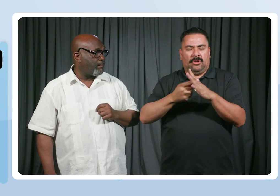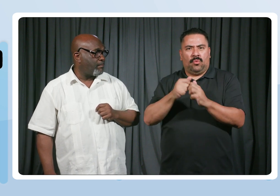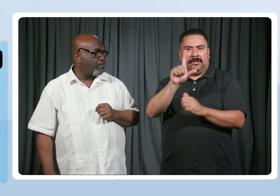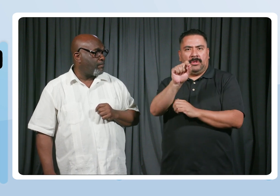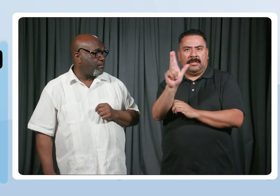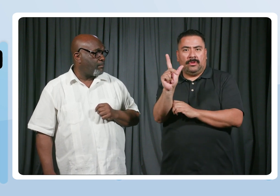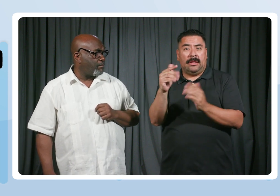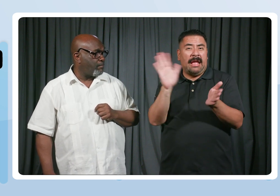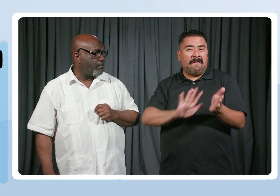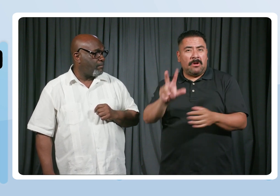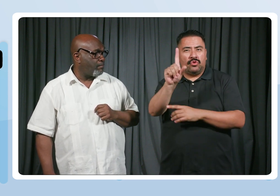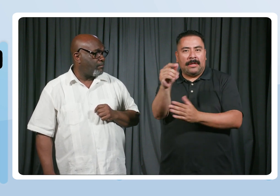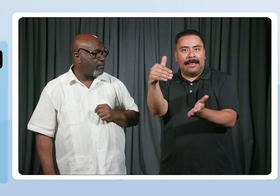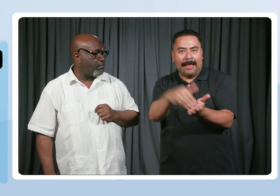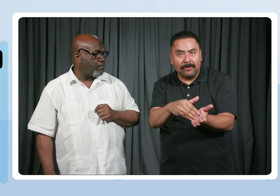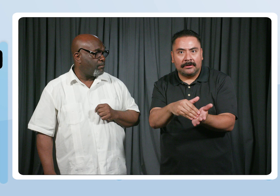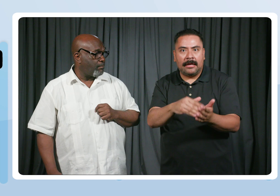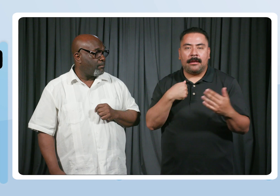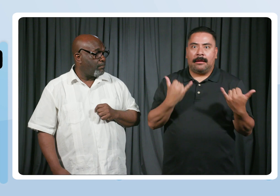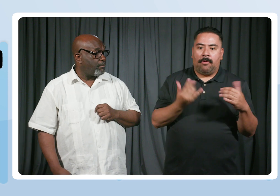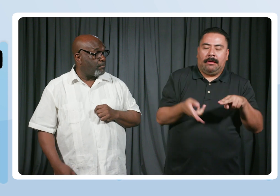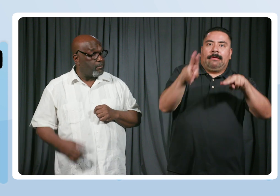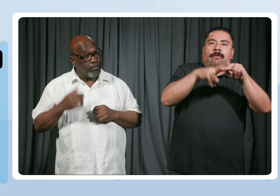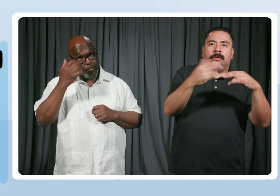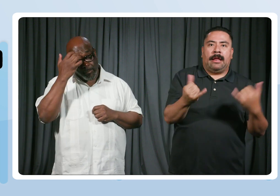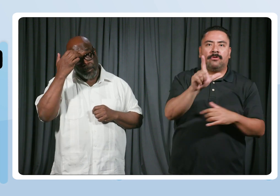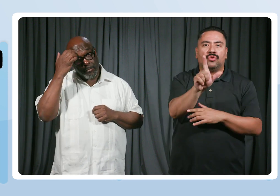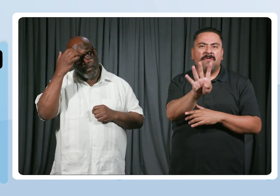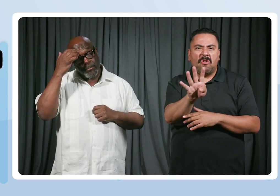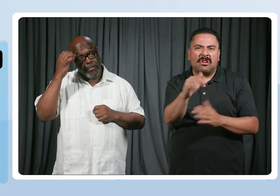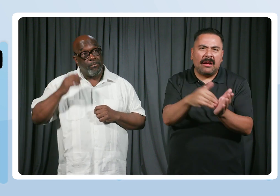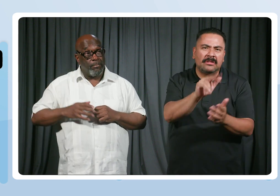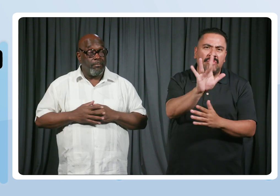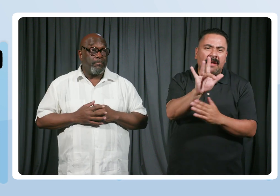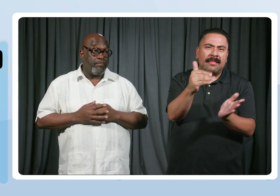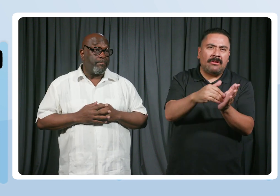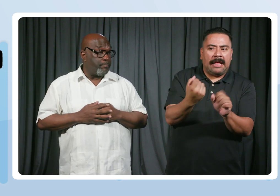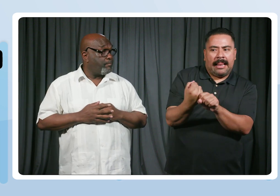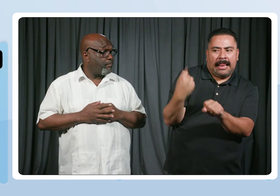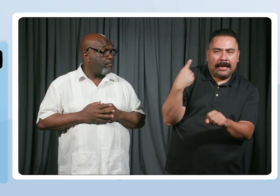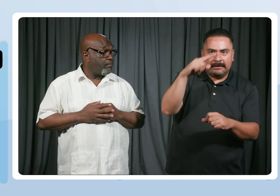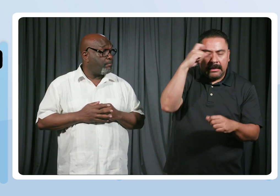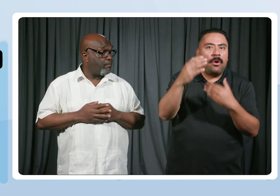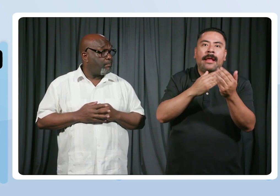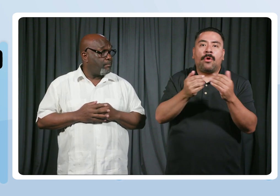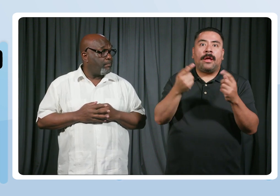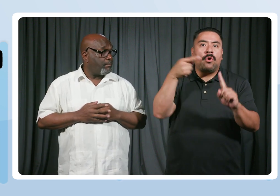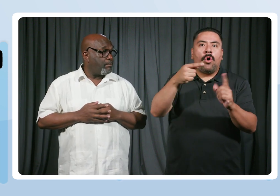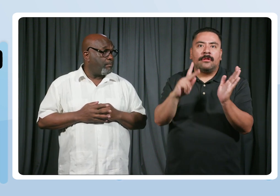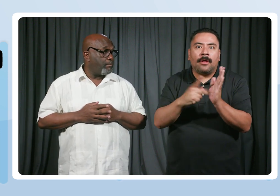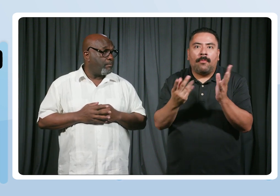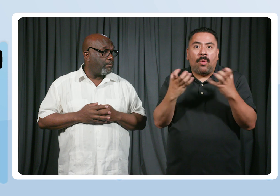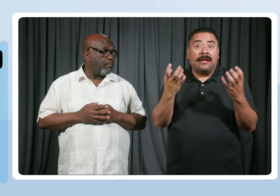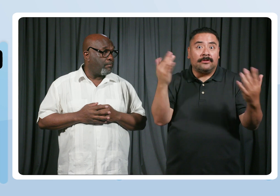which was 20,000. And so we were able to increase that to around 25,000 last summer. Either way, the goal is to double that, so